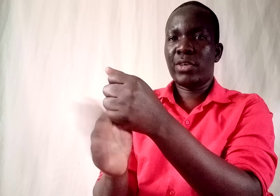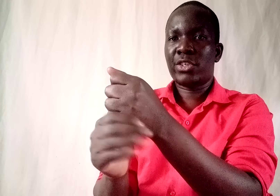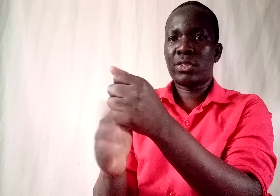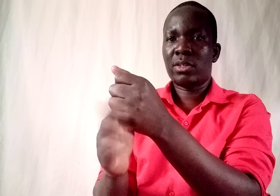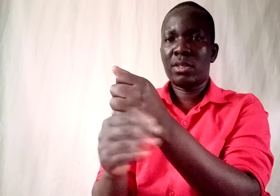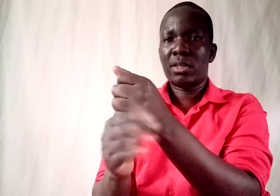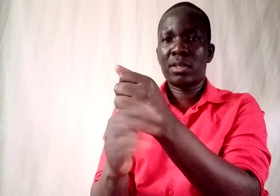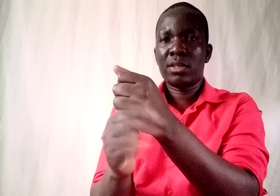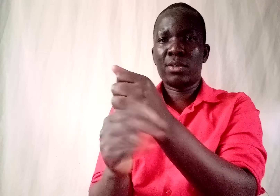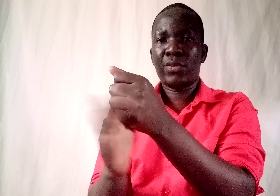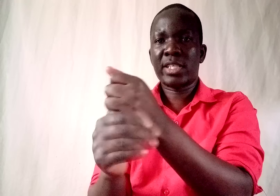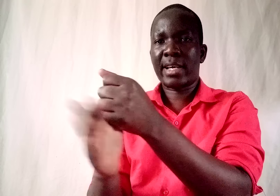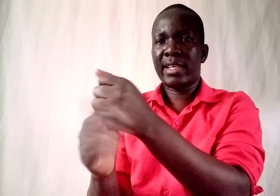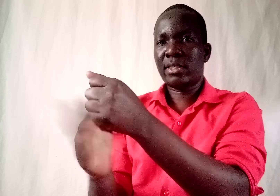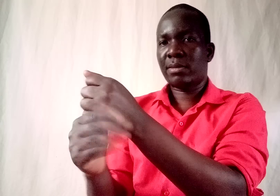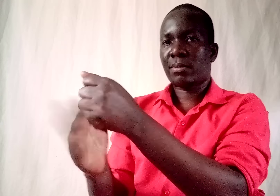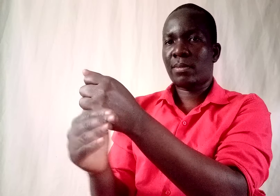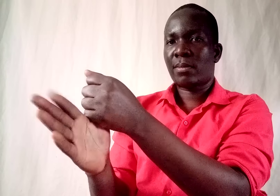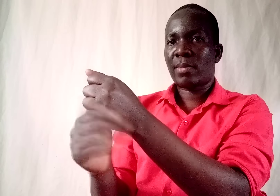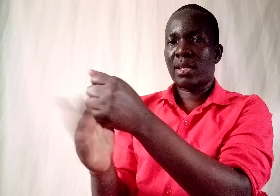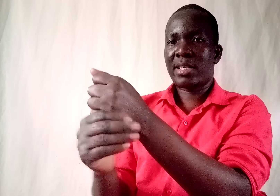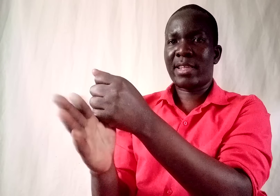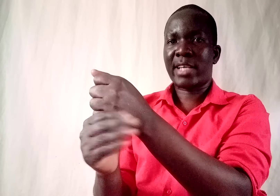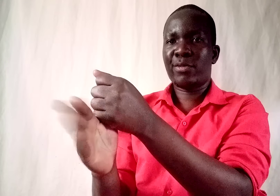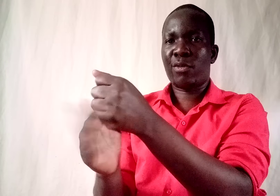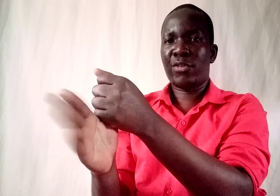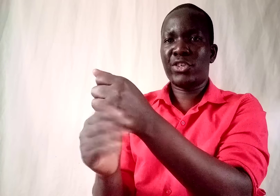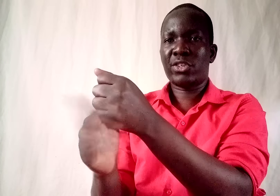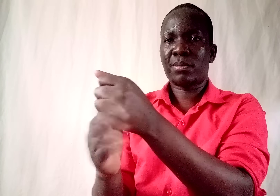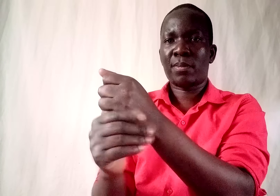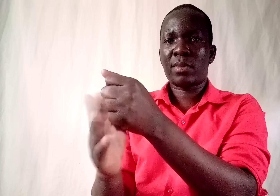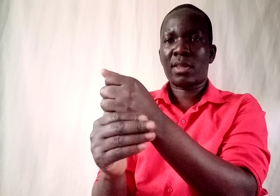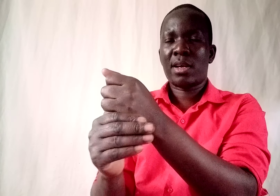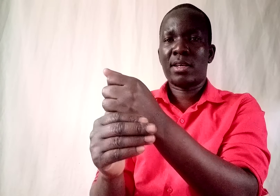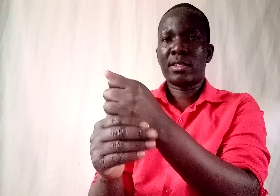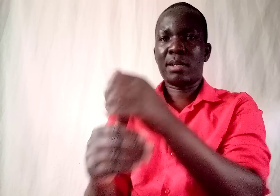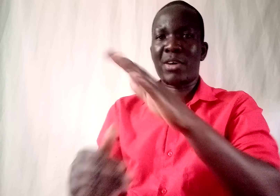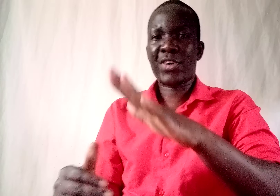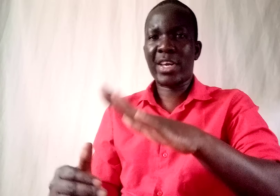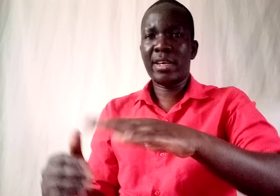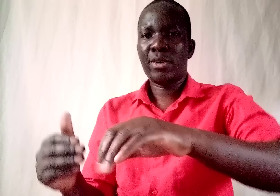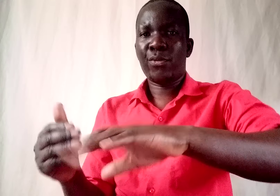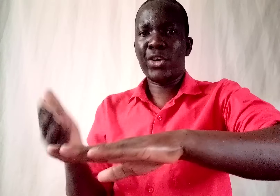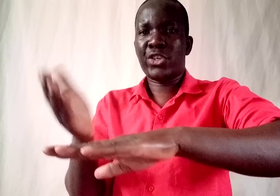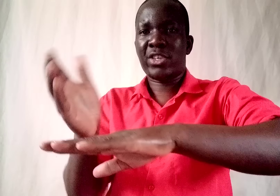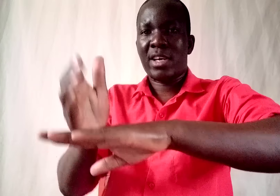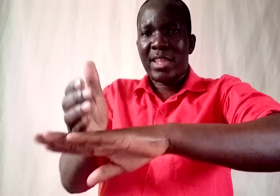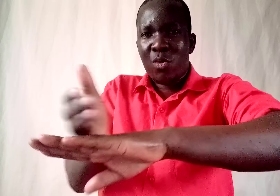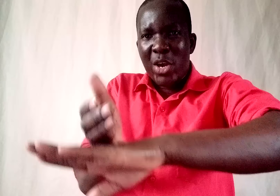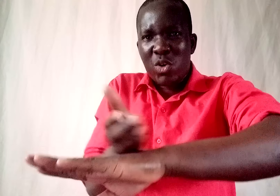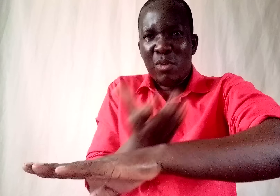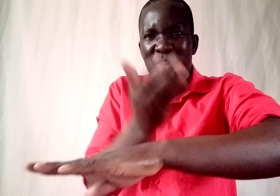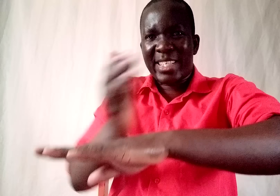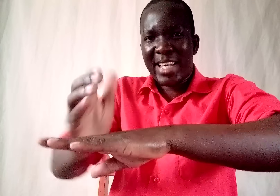fish. Fish like this. That's another sign for fish. Number three, fish. The way you remove the scales